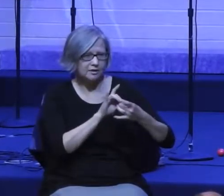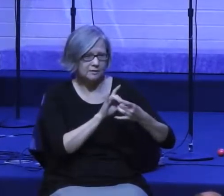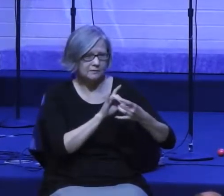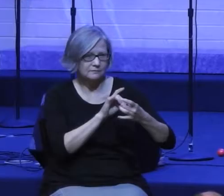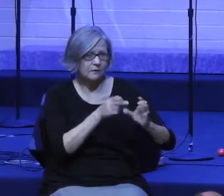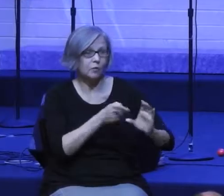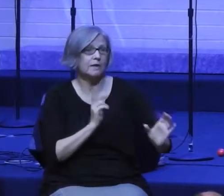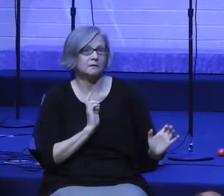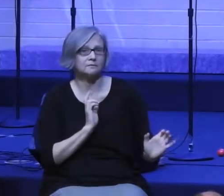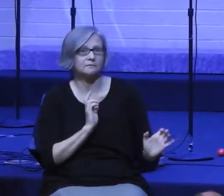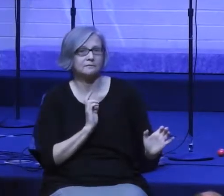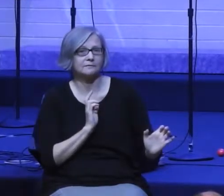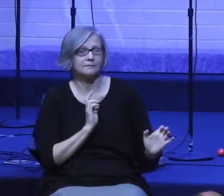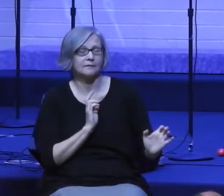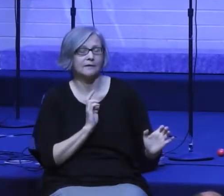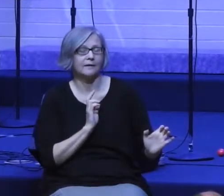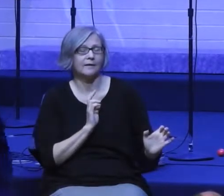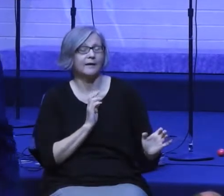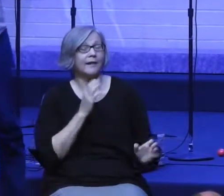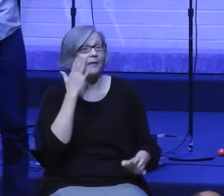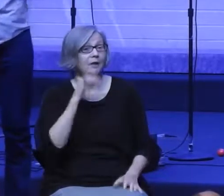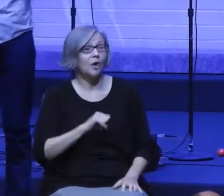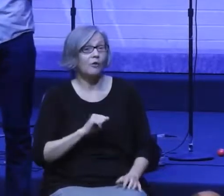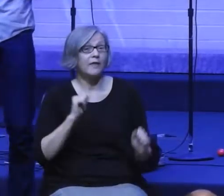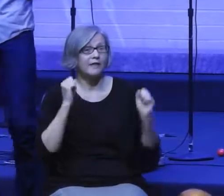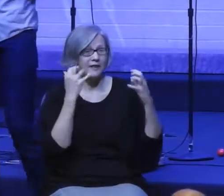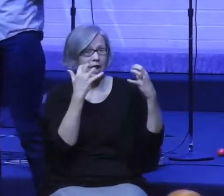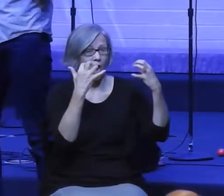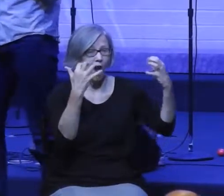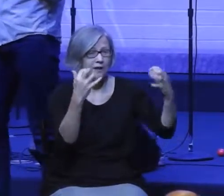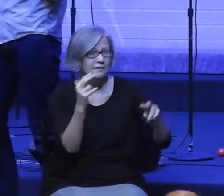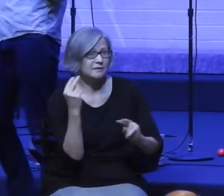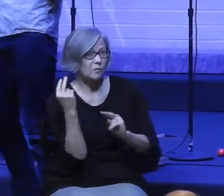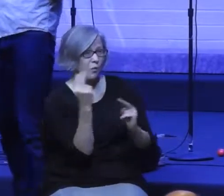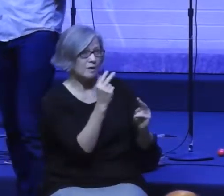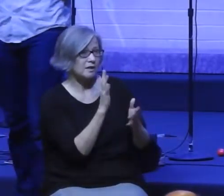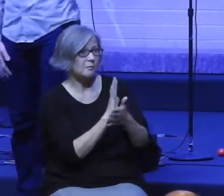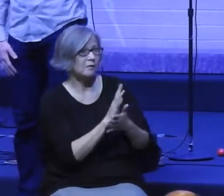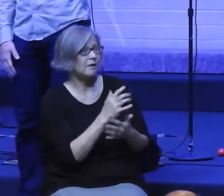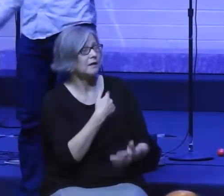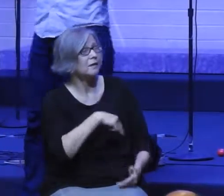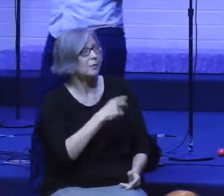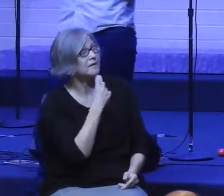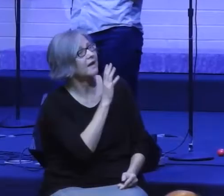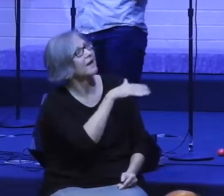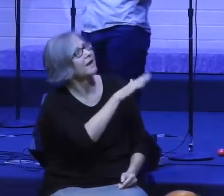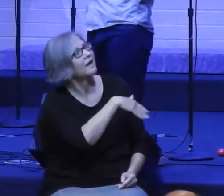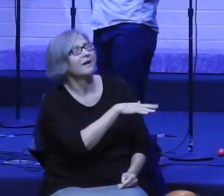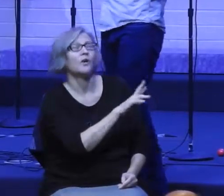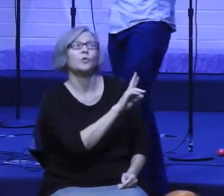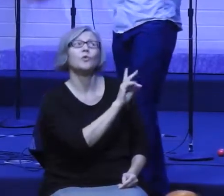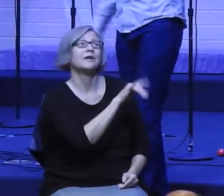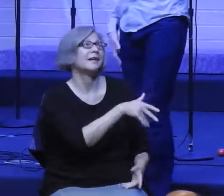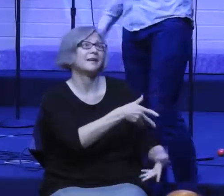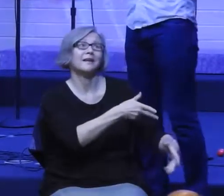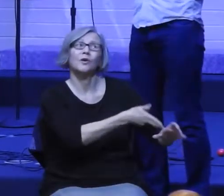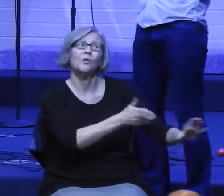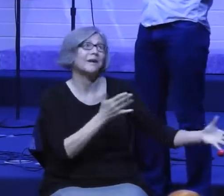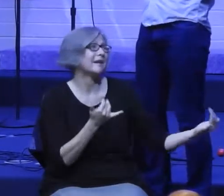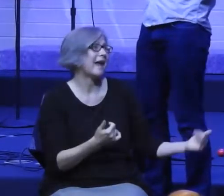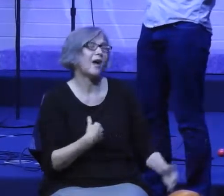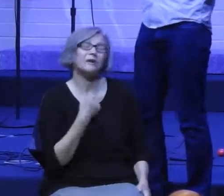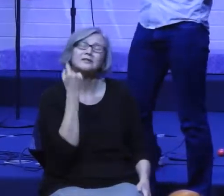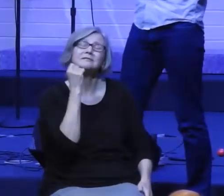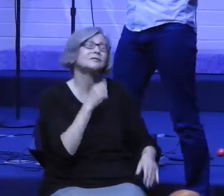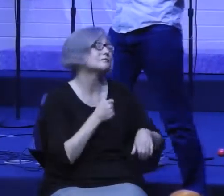quitting. Because they know that all of us watching this movie, we're sitting here going, Rudy, dude, walk away now. I get it. I get